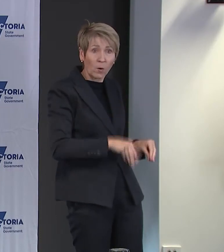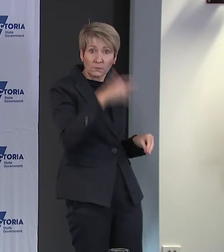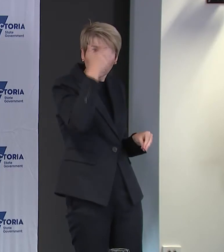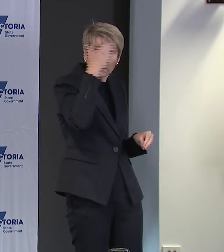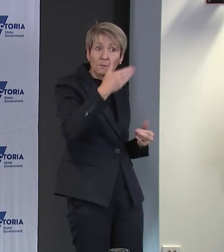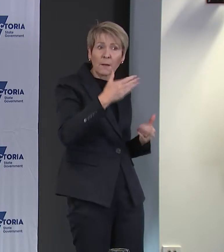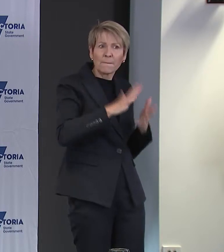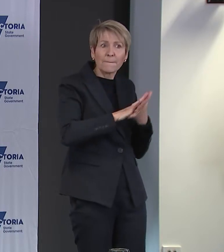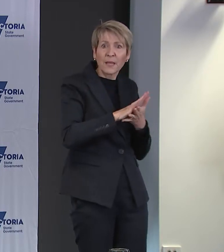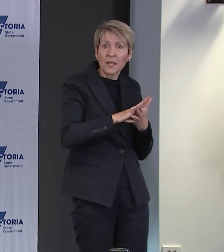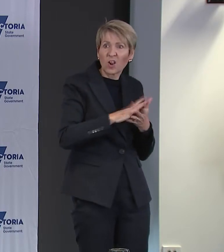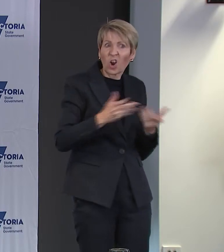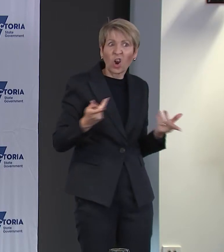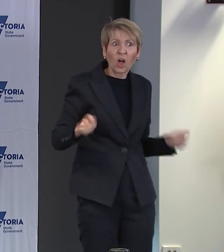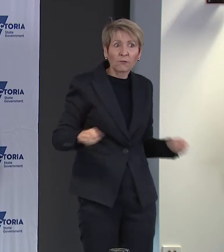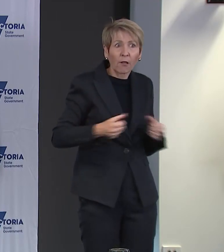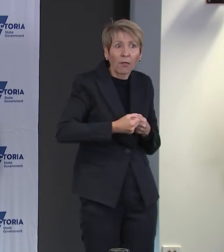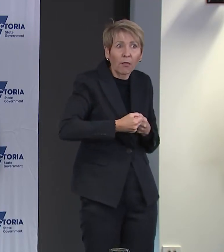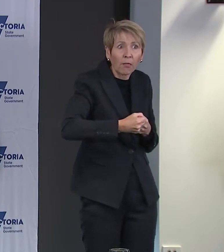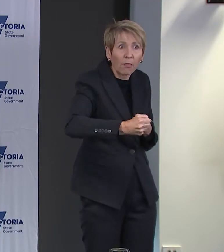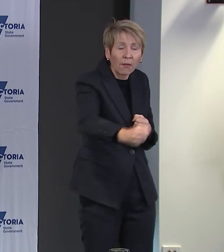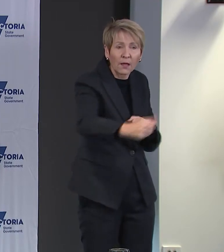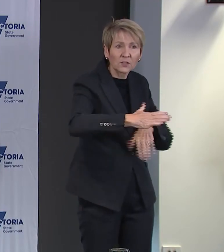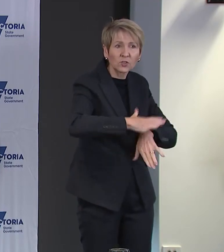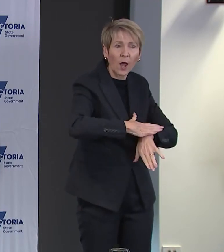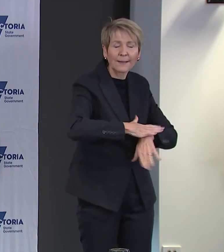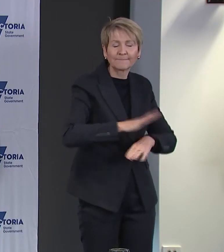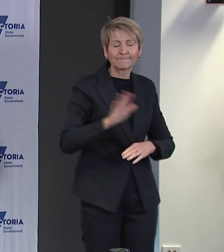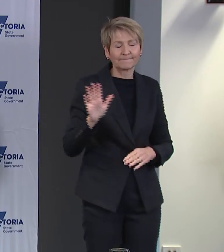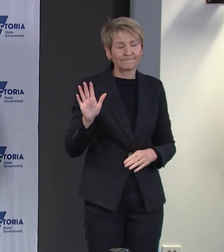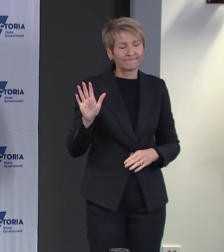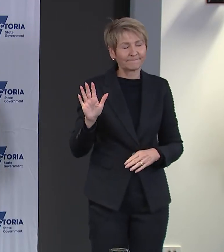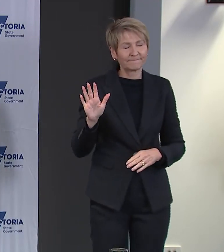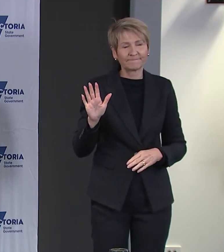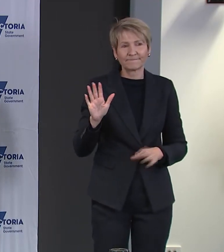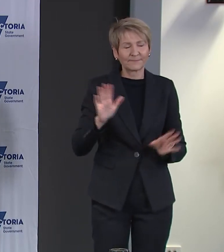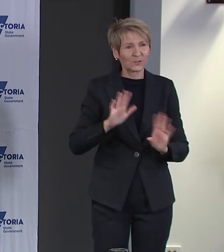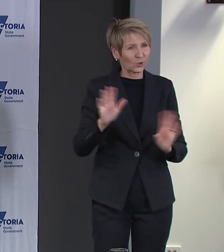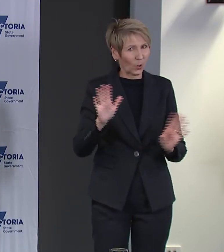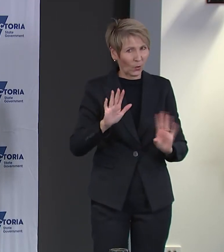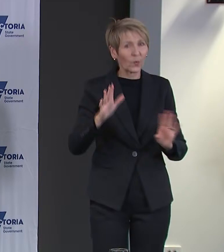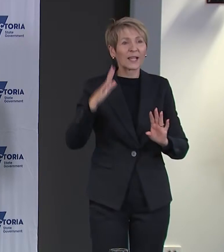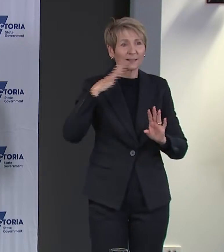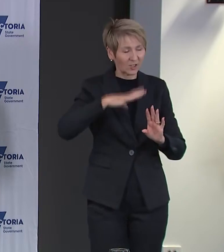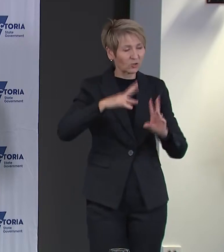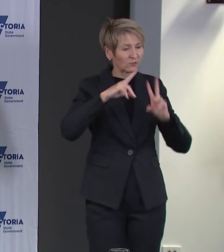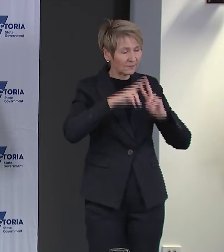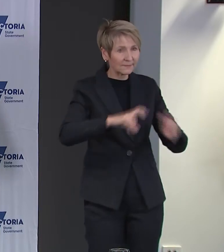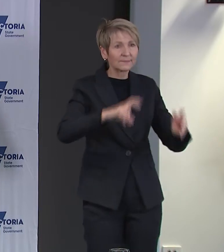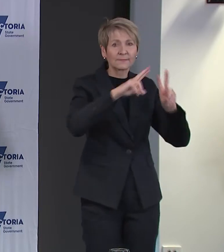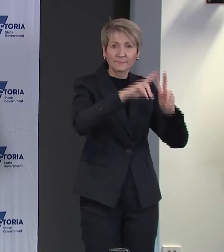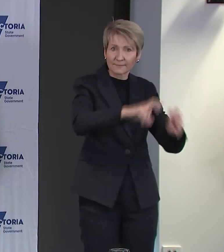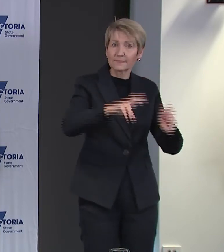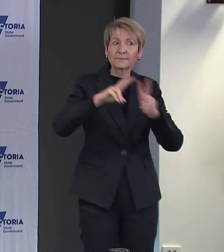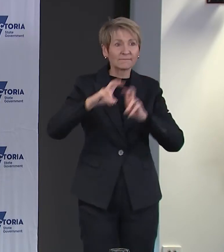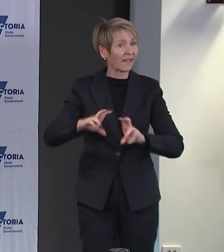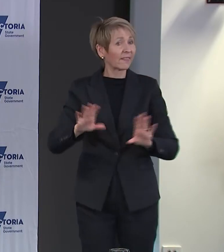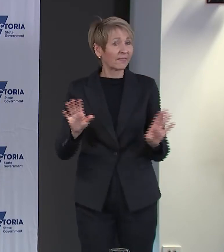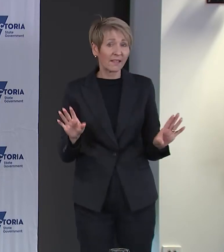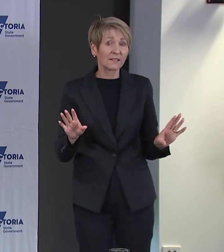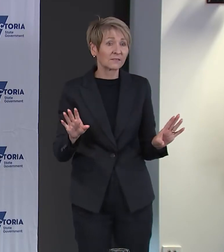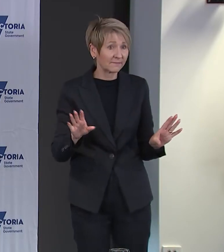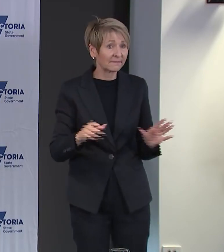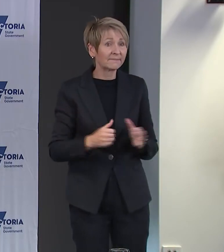to delay it? No, not that in and of itself. We just need to know every case that might be out there. If the